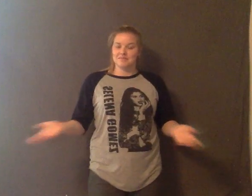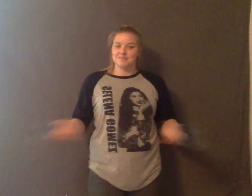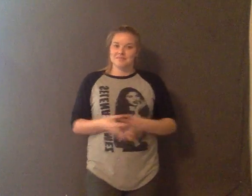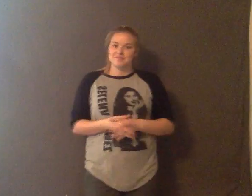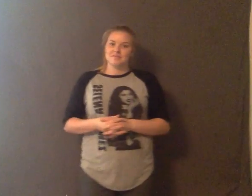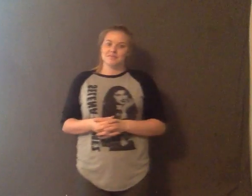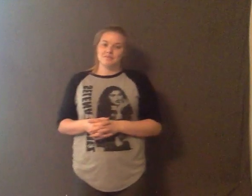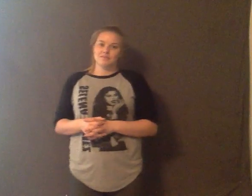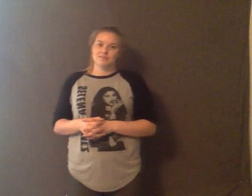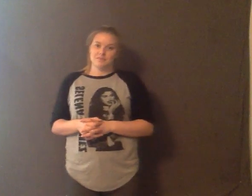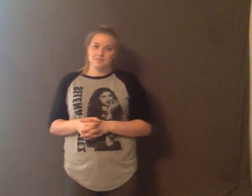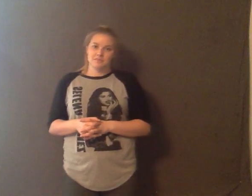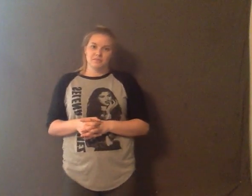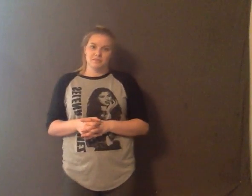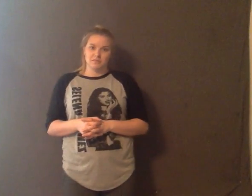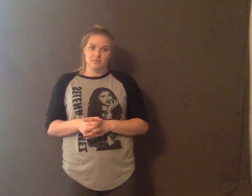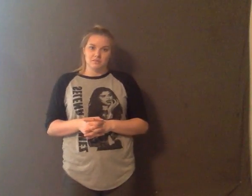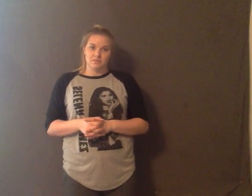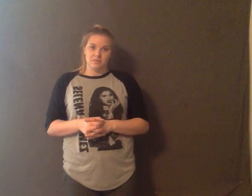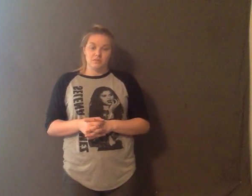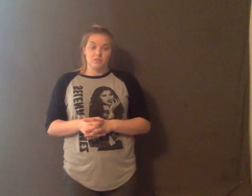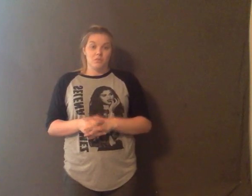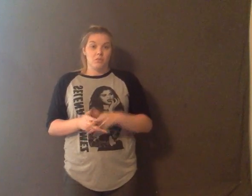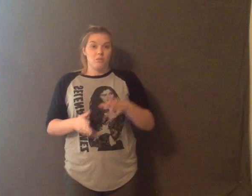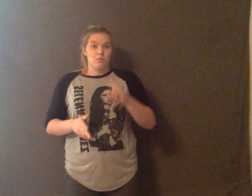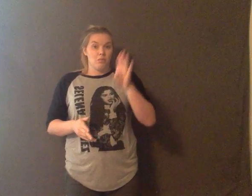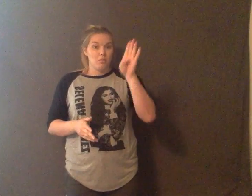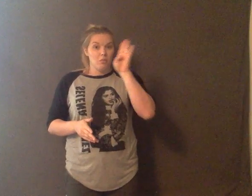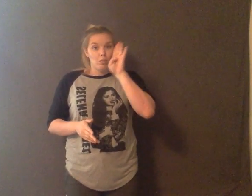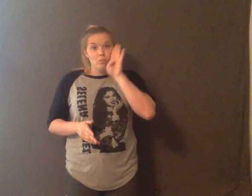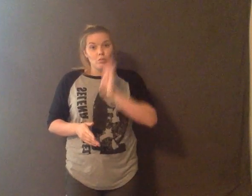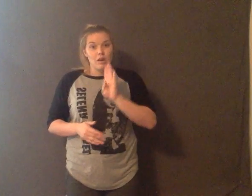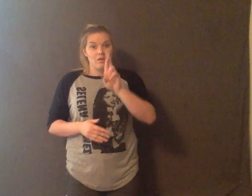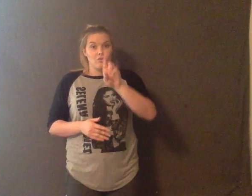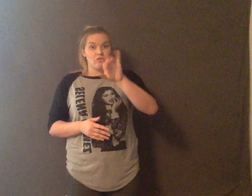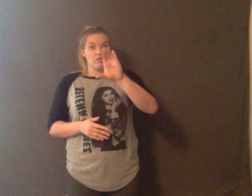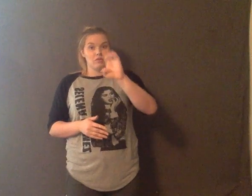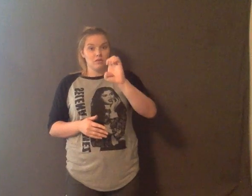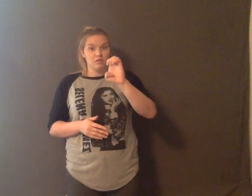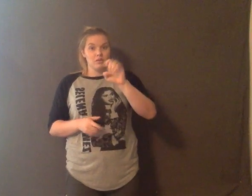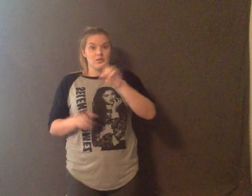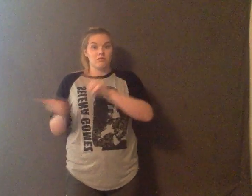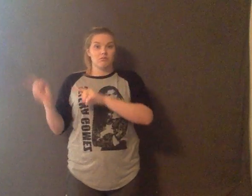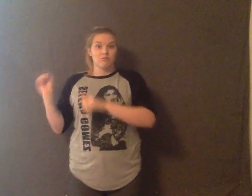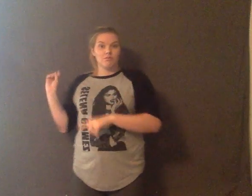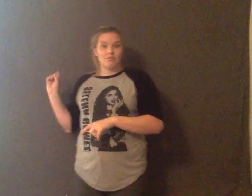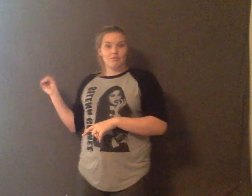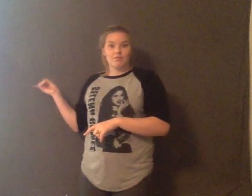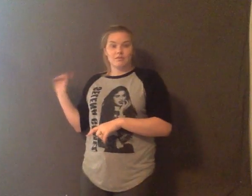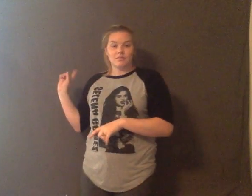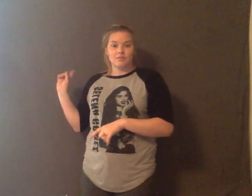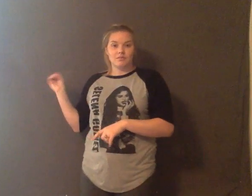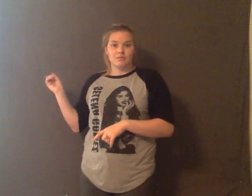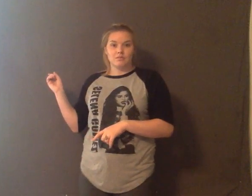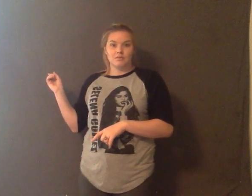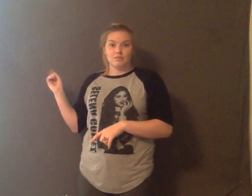broccoli, and you got enough of it, you'd get enough both quantity and quality of protein. 2,000 calories of brown rice and broccoli is going to be about 80 grams of protein a